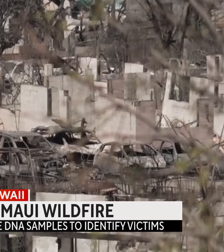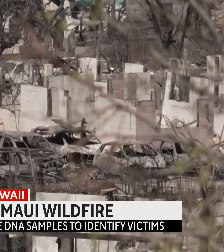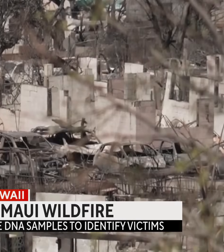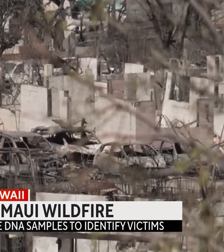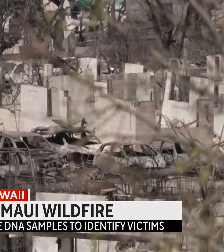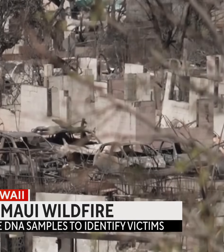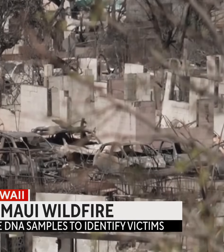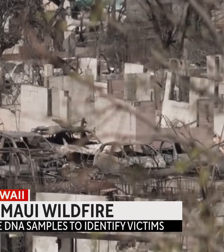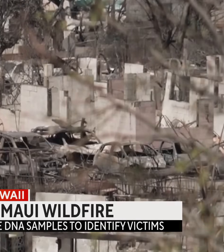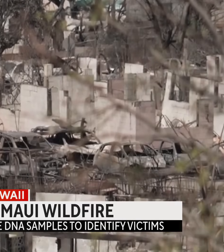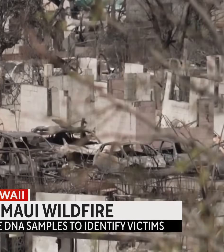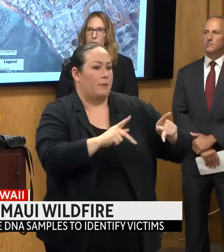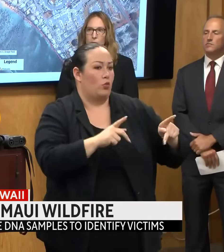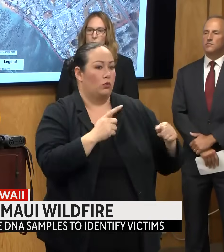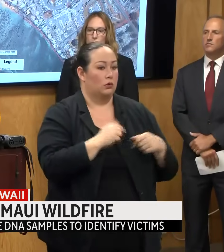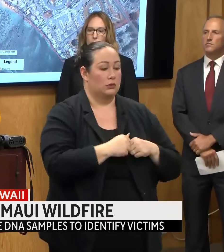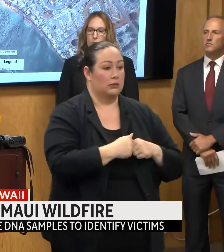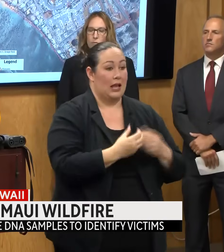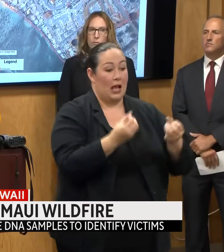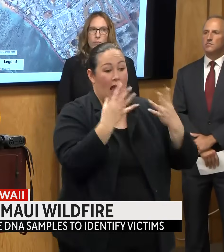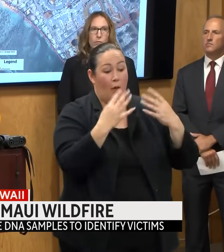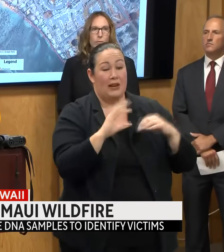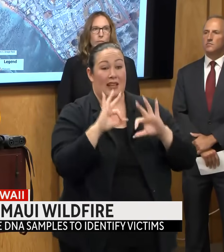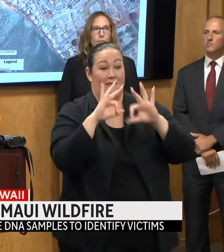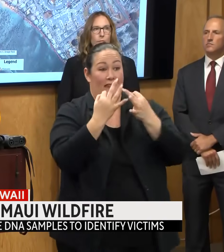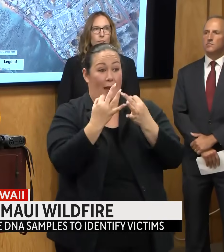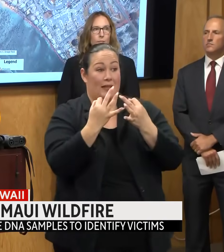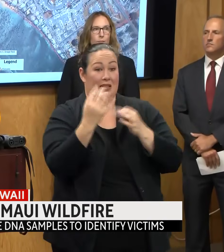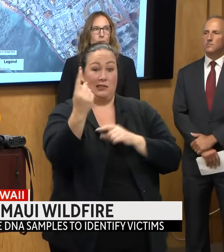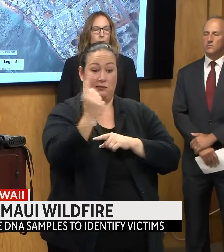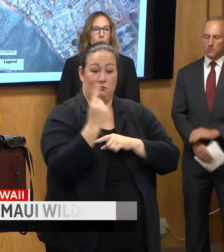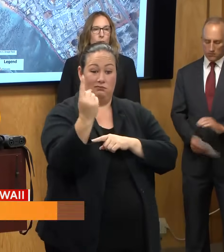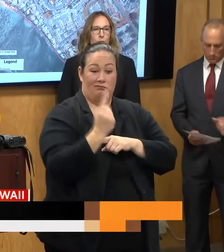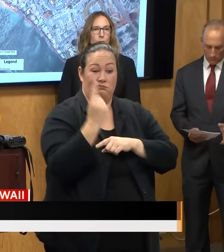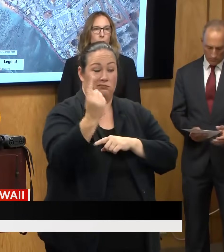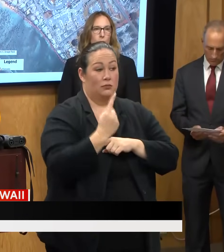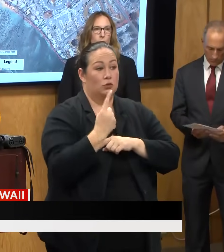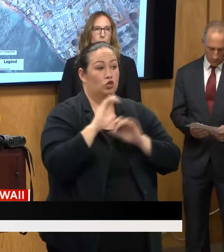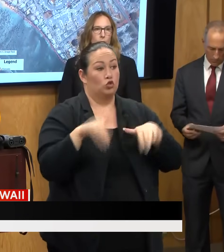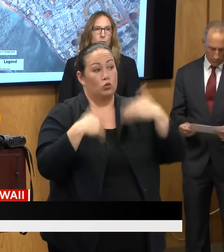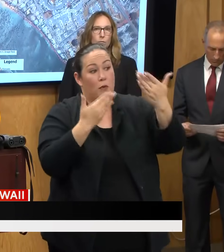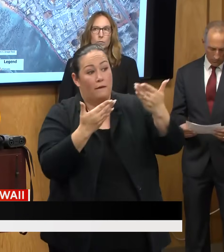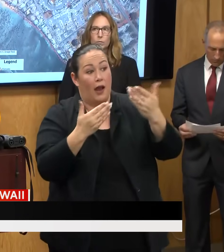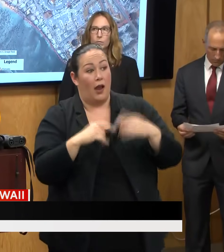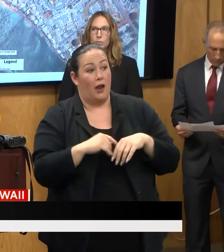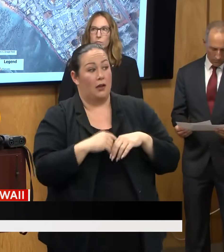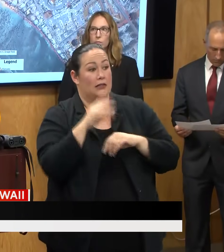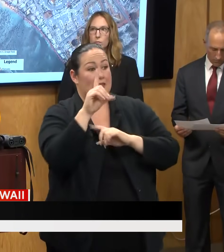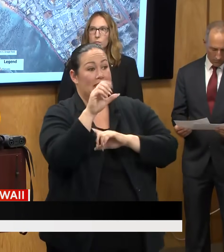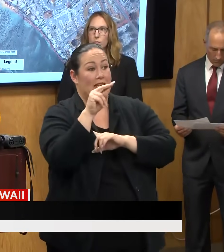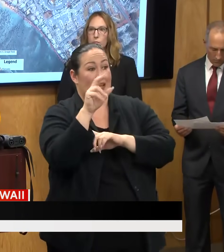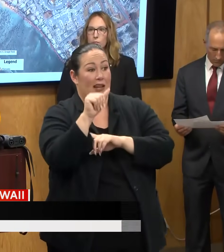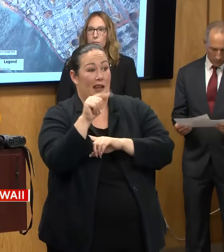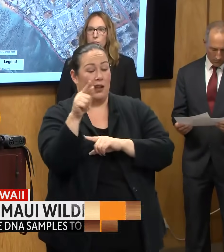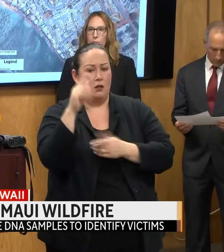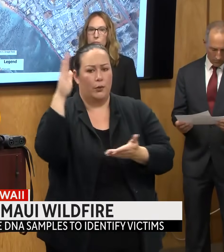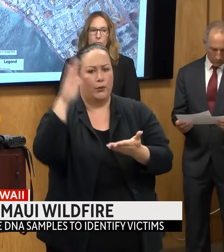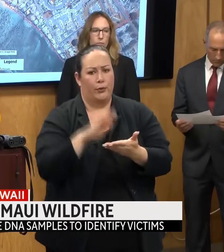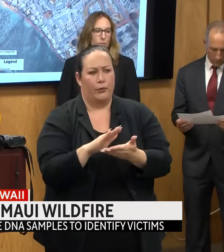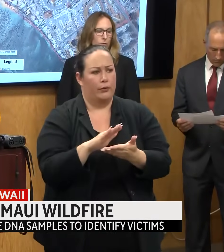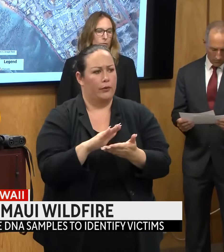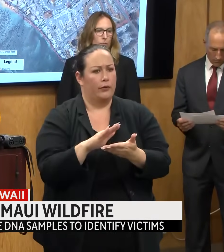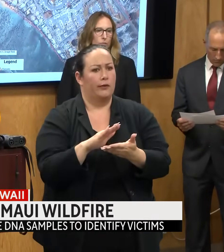rubble of Lahaina. The number of family members who are coming in to provide DNA samples is a lot lower than they've